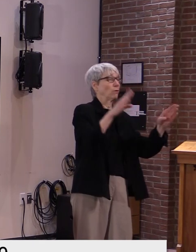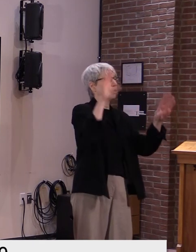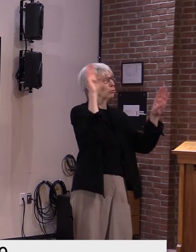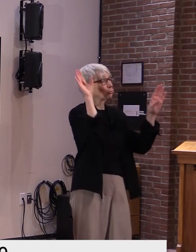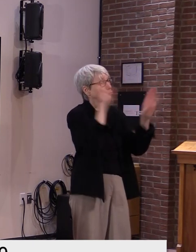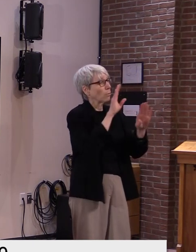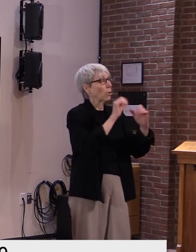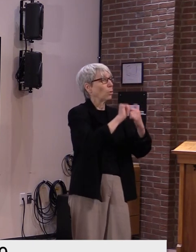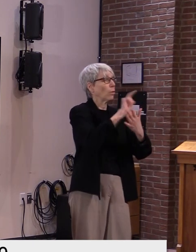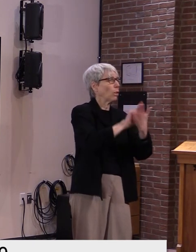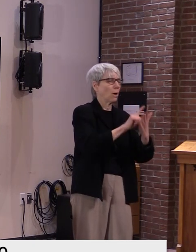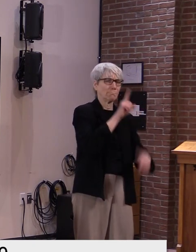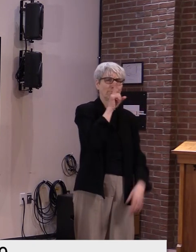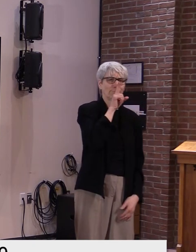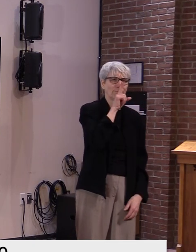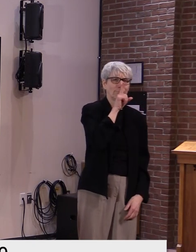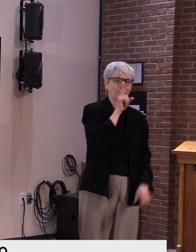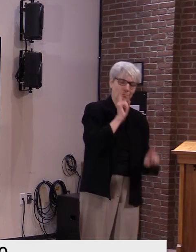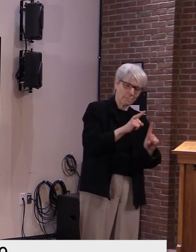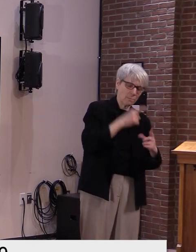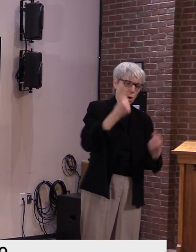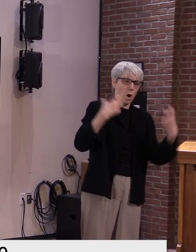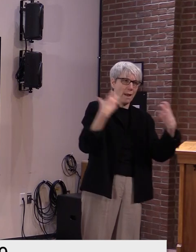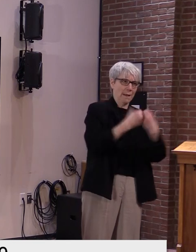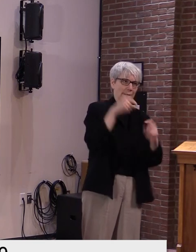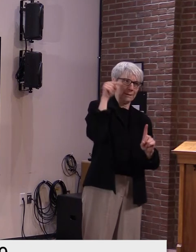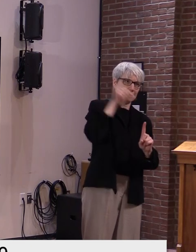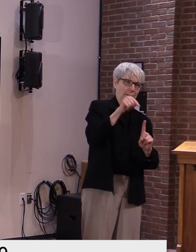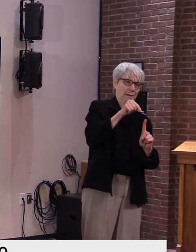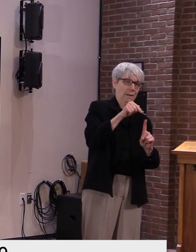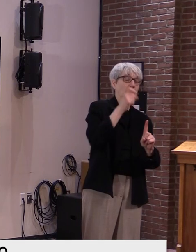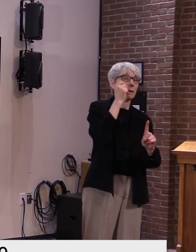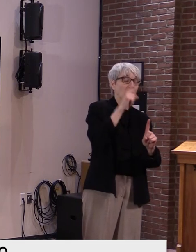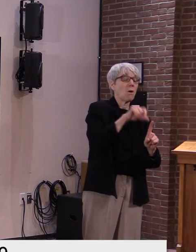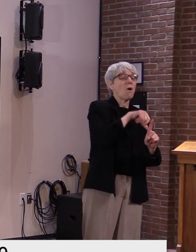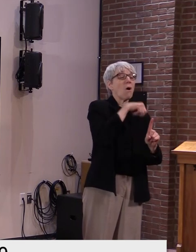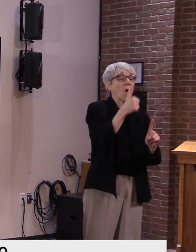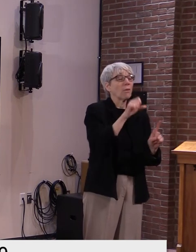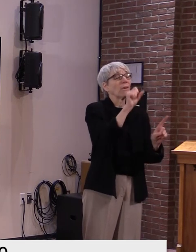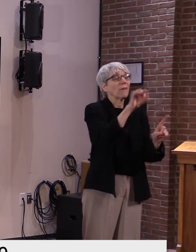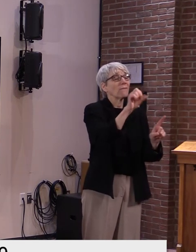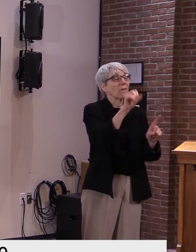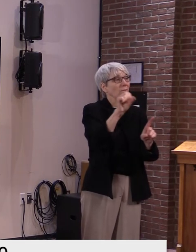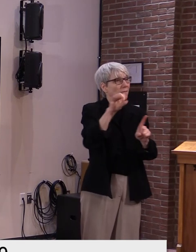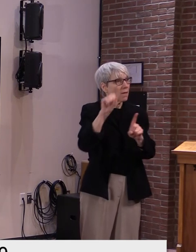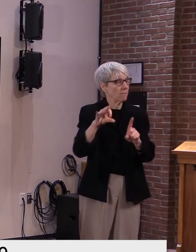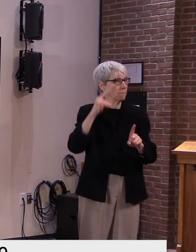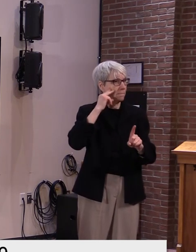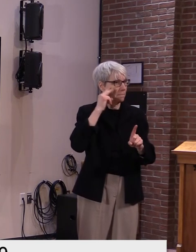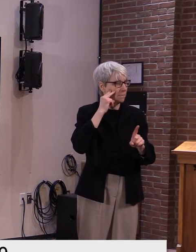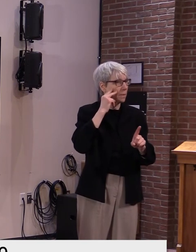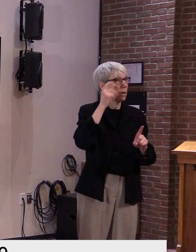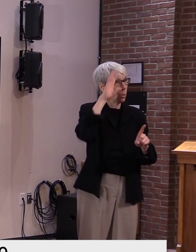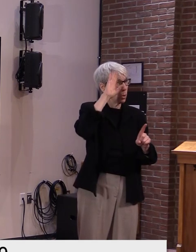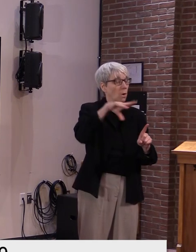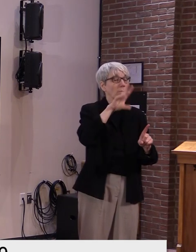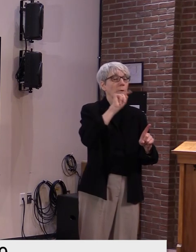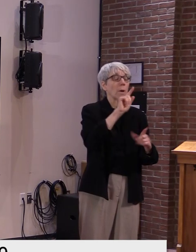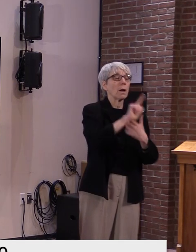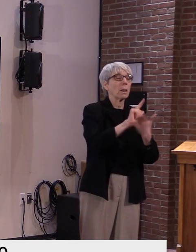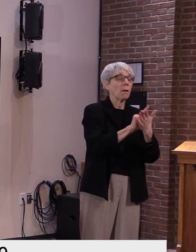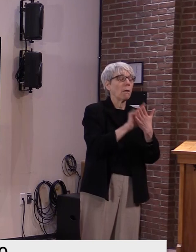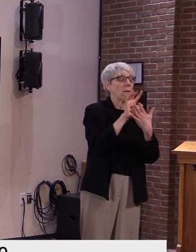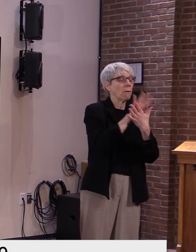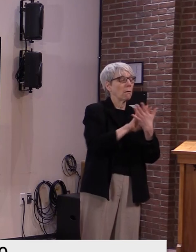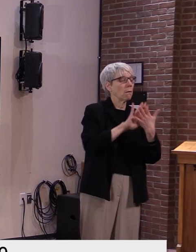the interest of clarity that we're continuing to evaluate a variety of conflicting statutory constructs that deal with